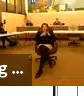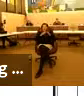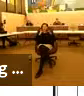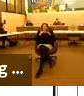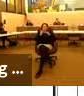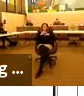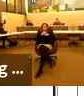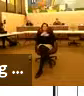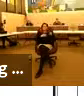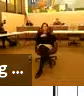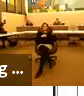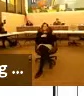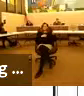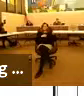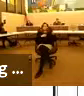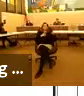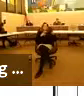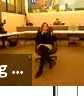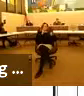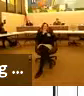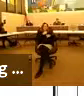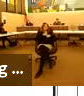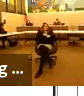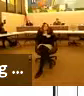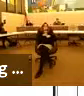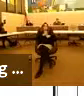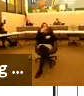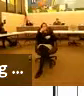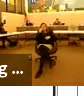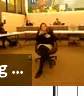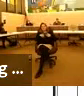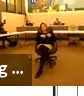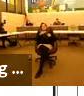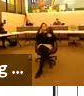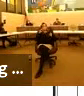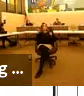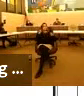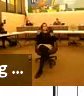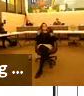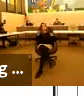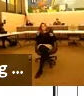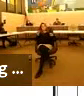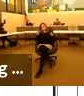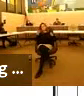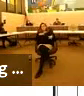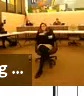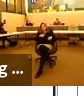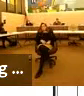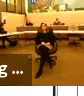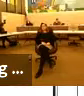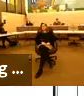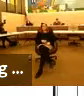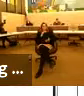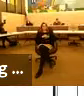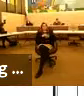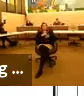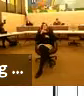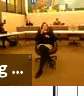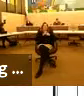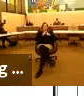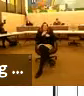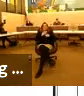As long as it's not generating fumes, noise, stuff like that. Again, anything